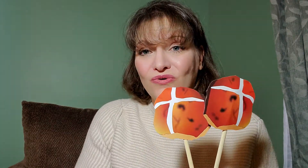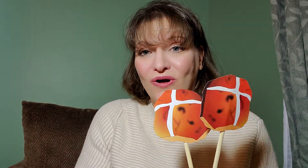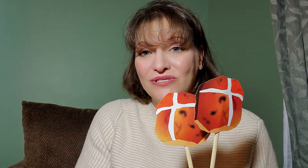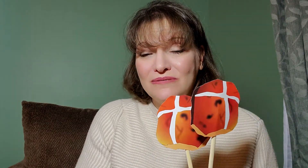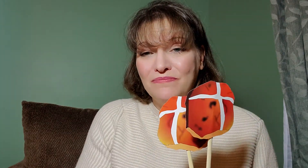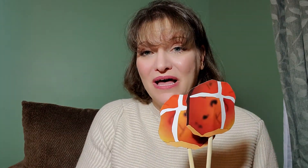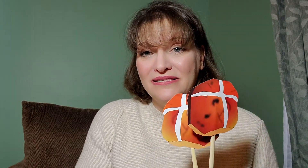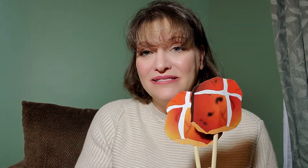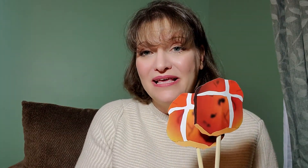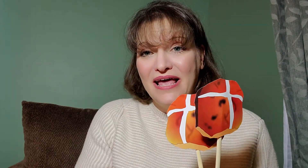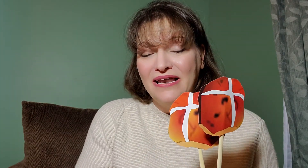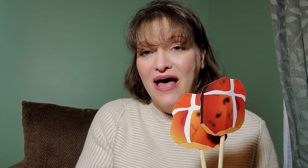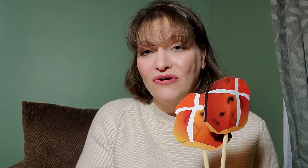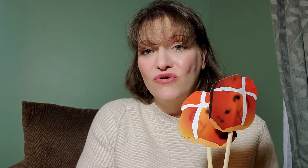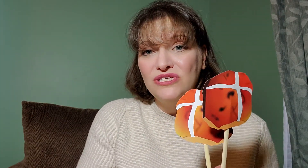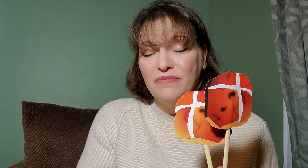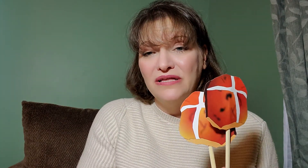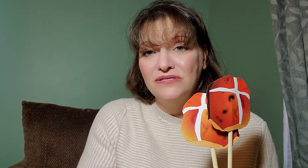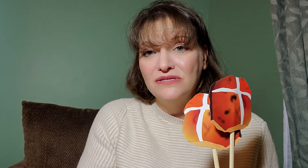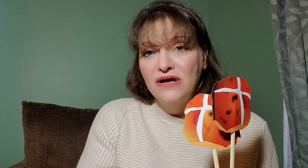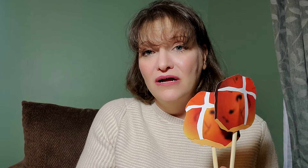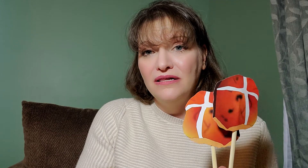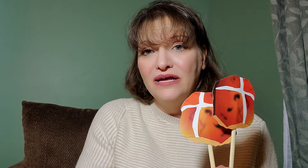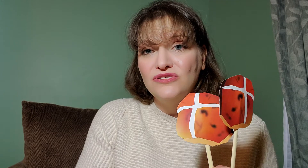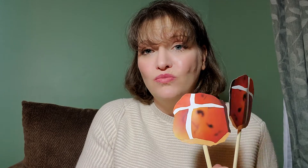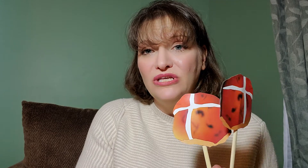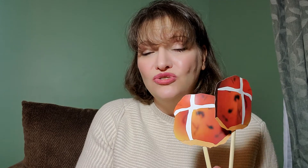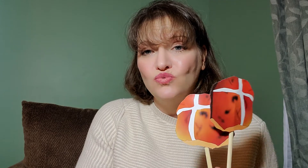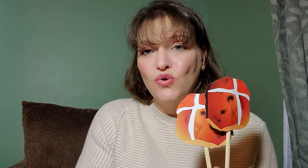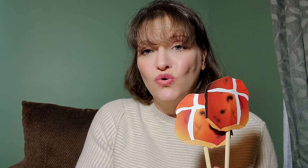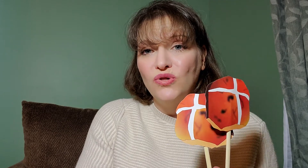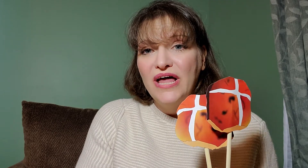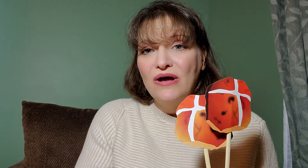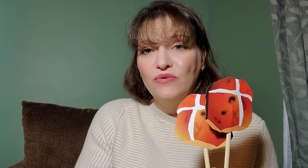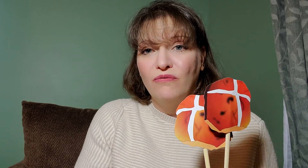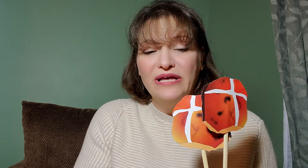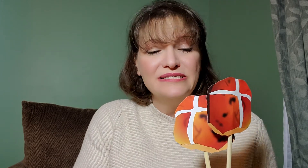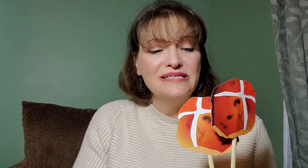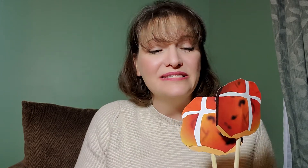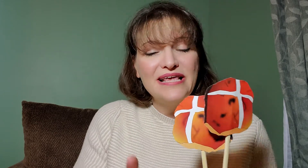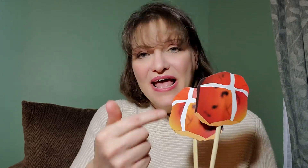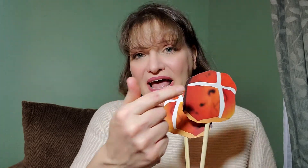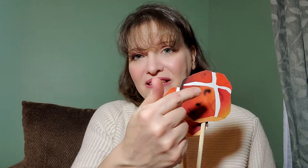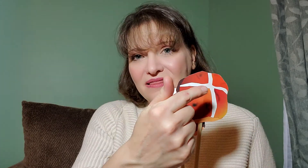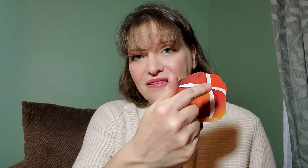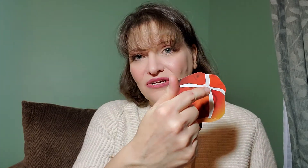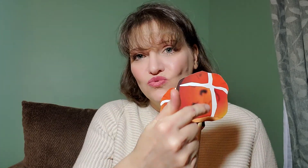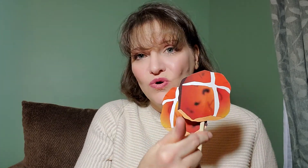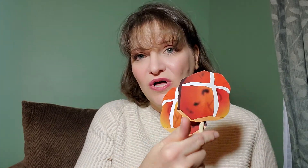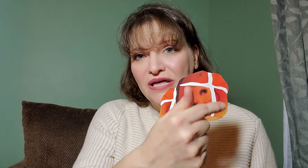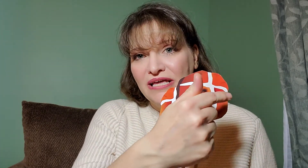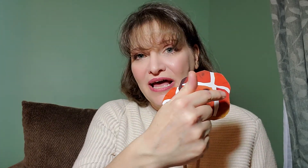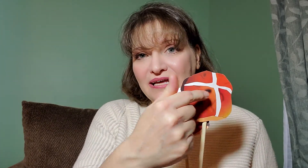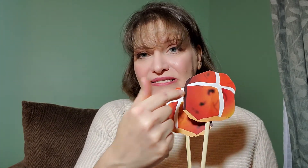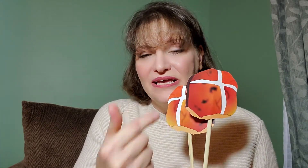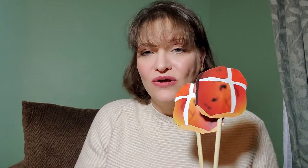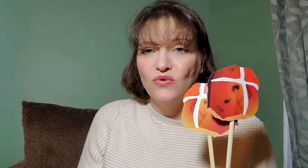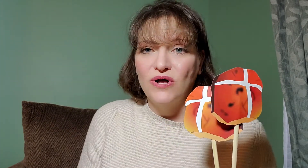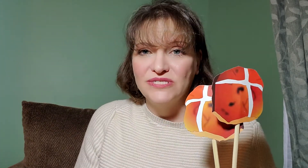cross buns. And hot cross buns are like a sweetened roll with raisins, and they draw an icing across on the